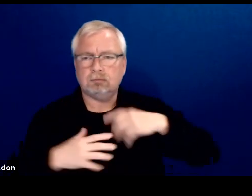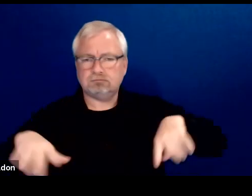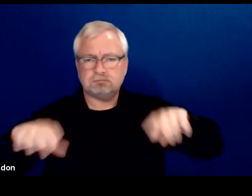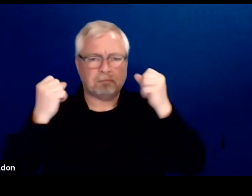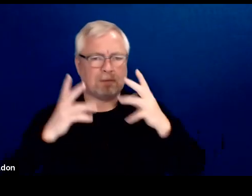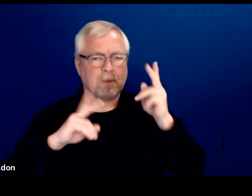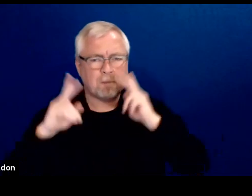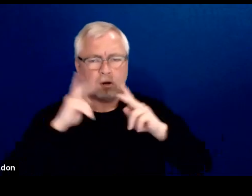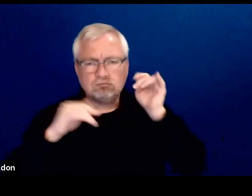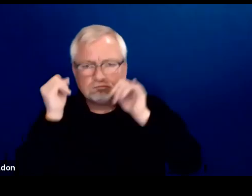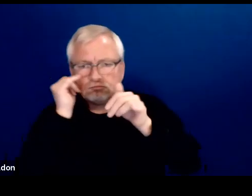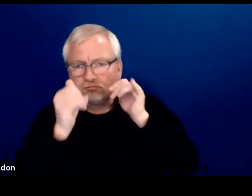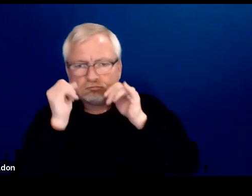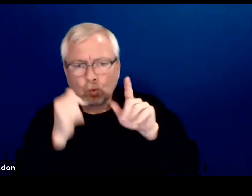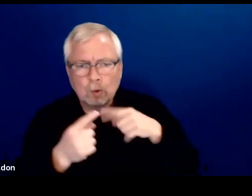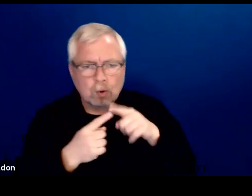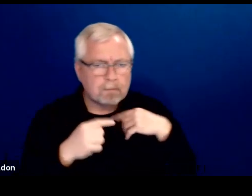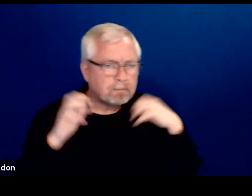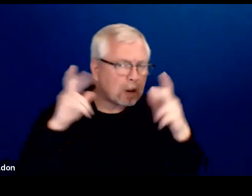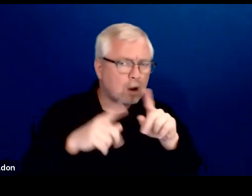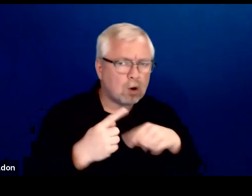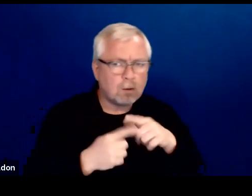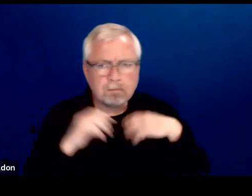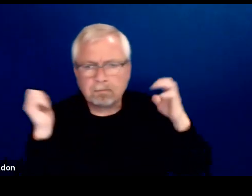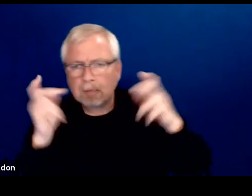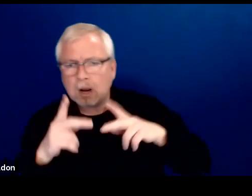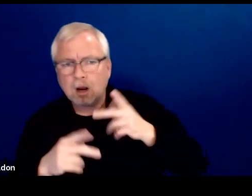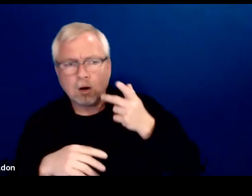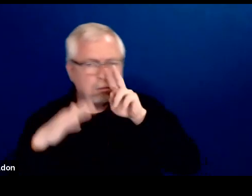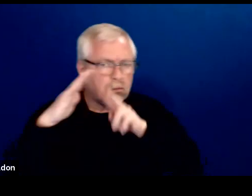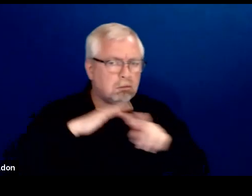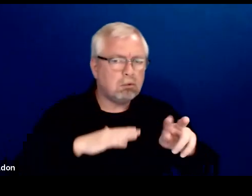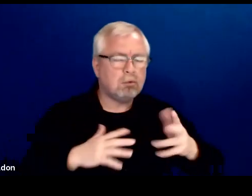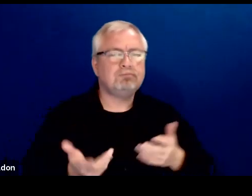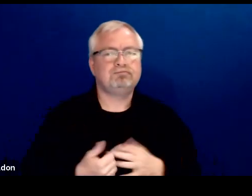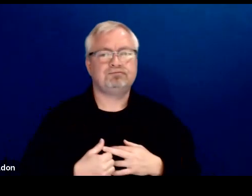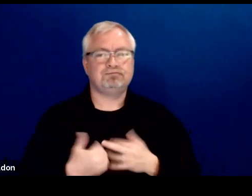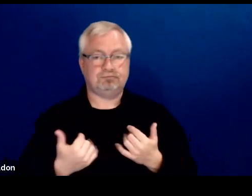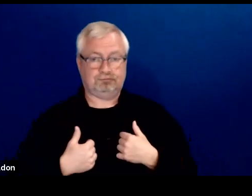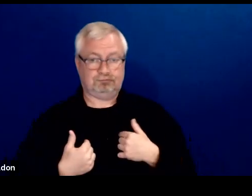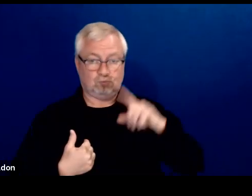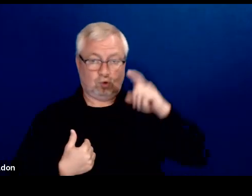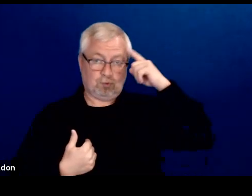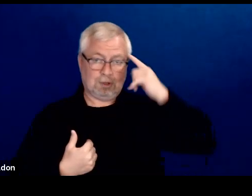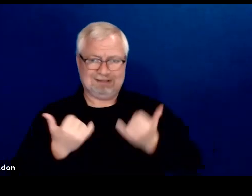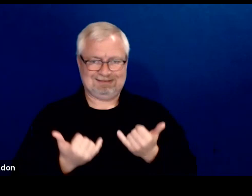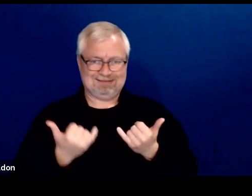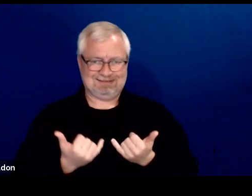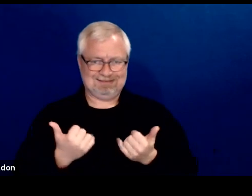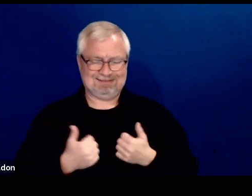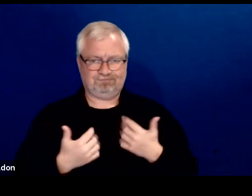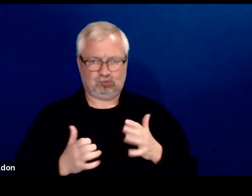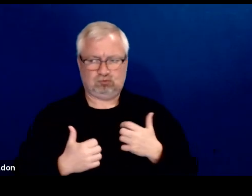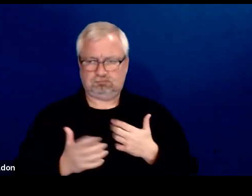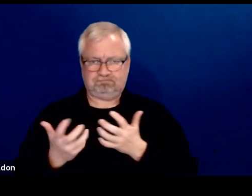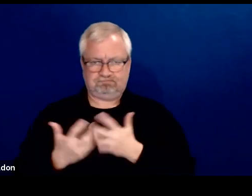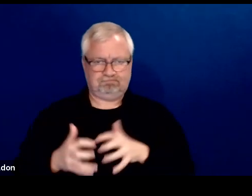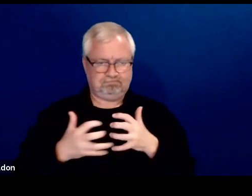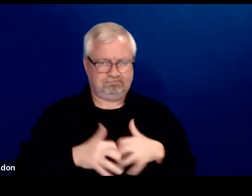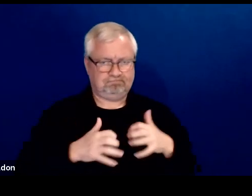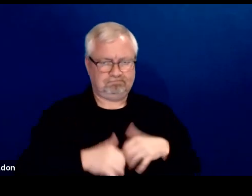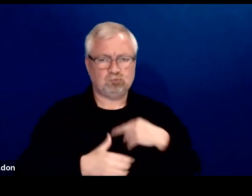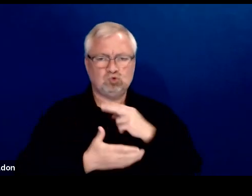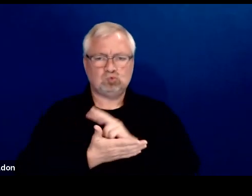all going to play? That's going to start right now. That goes with the order. They've already been planning during these 2 weeks. As I asked them, is there potential? We hear those same things,